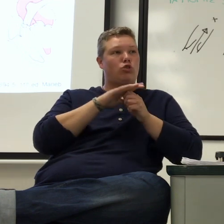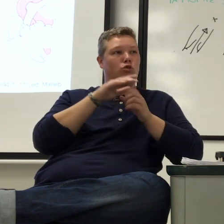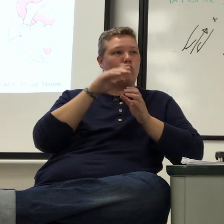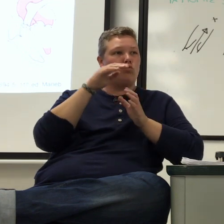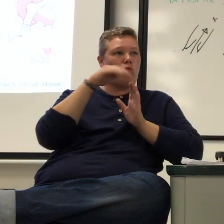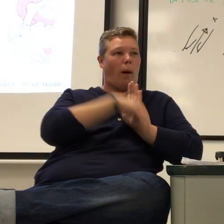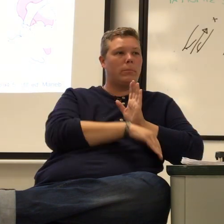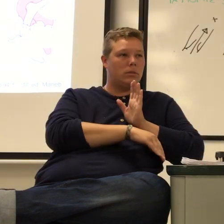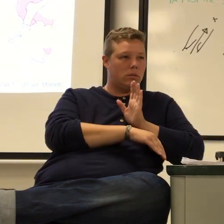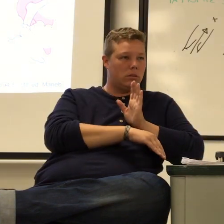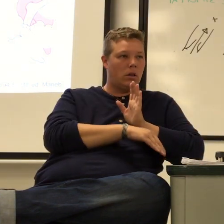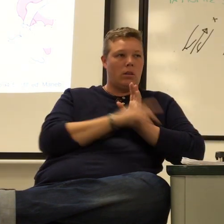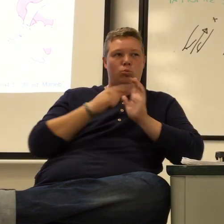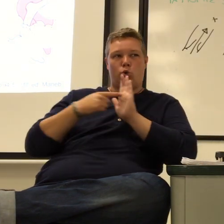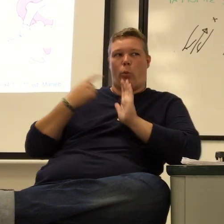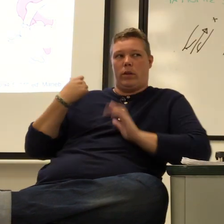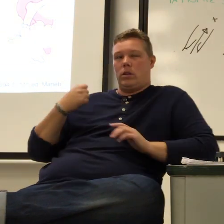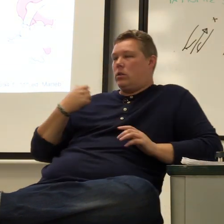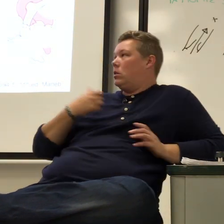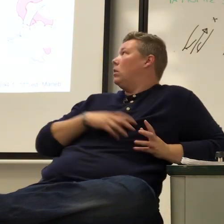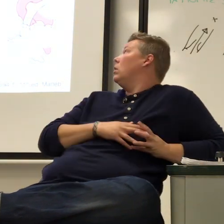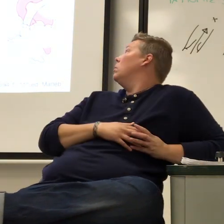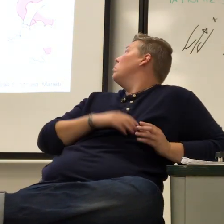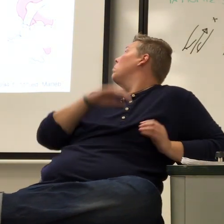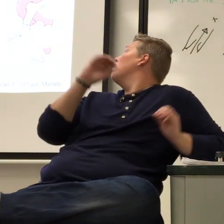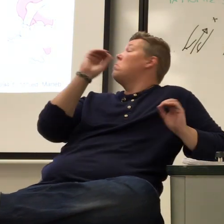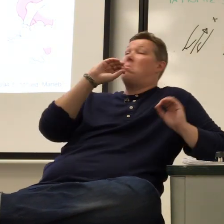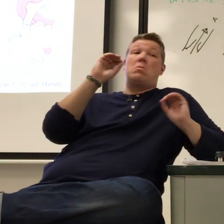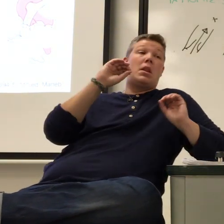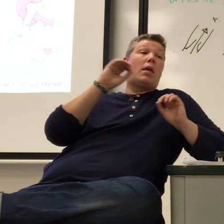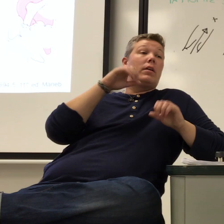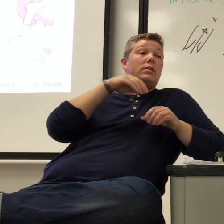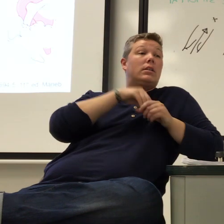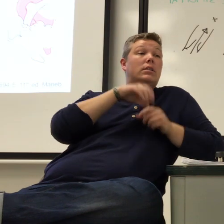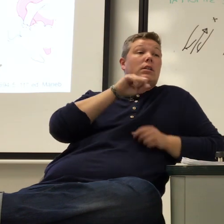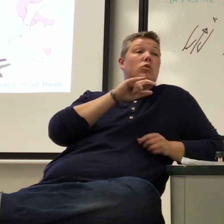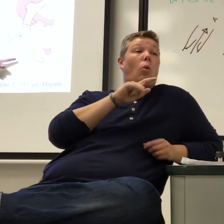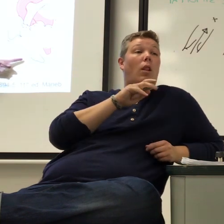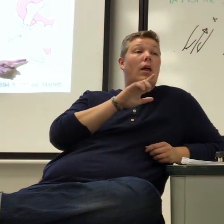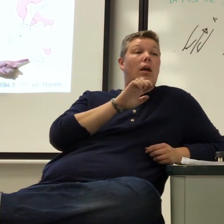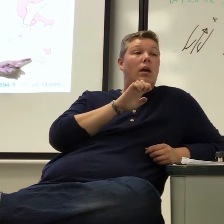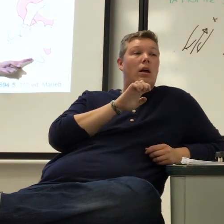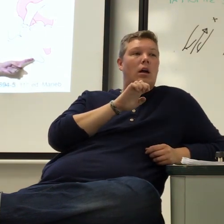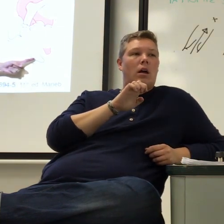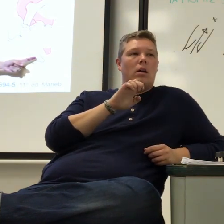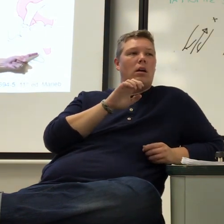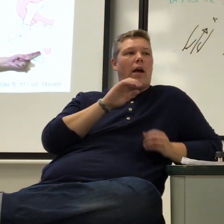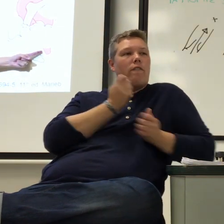picture. Nothing's in systole, everything's relaxed. What's that?